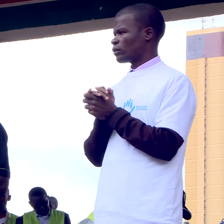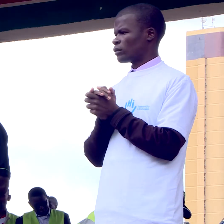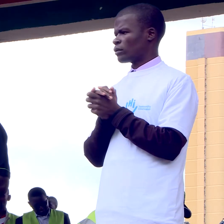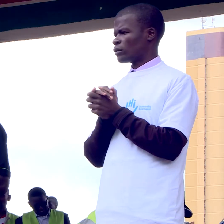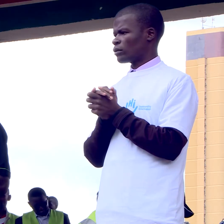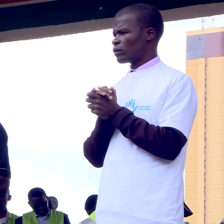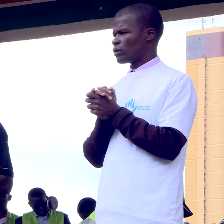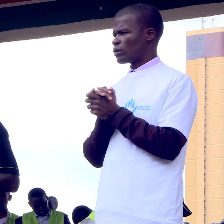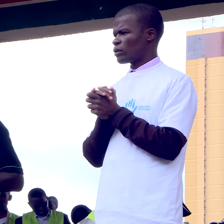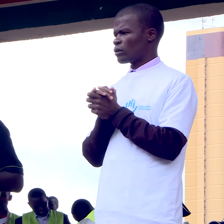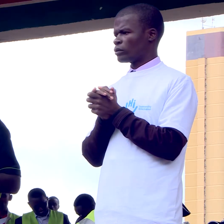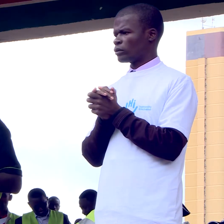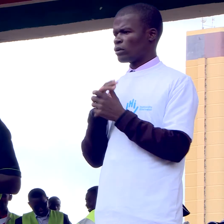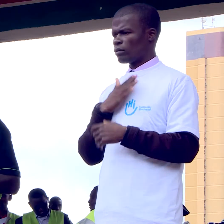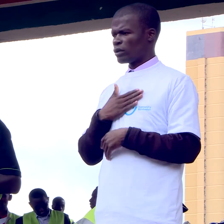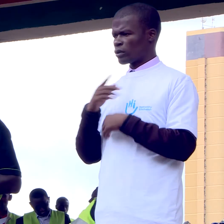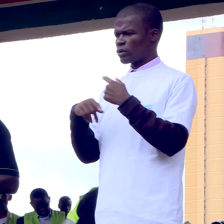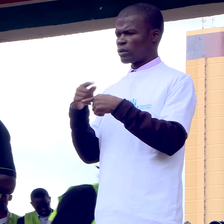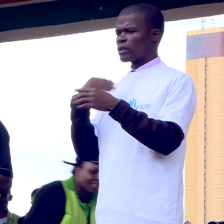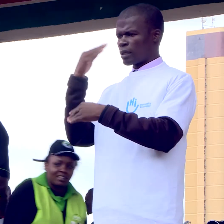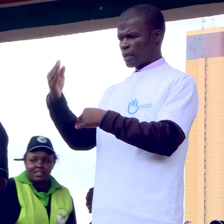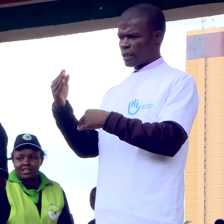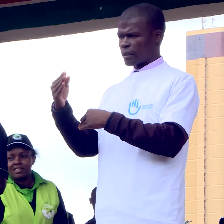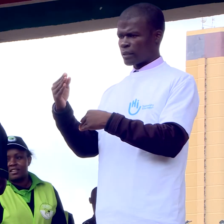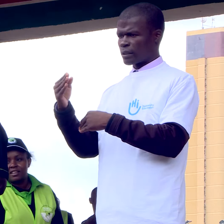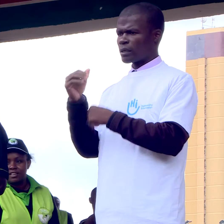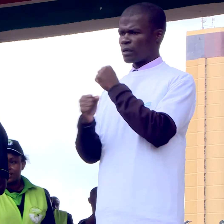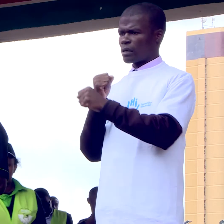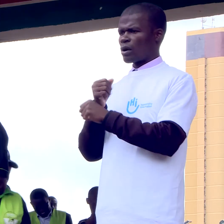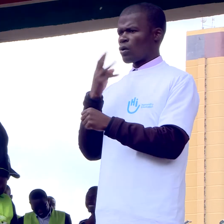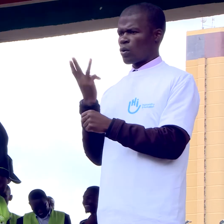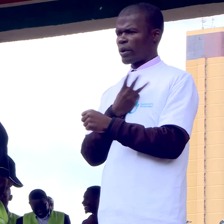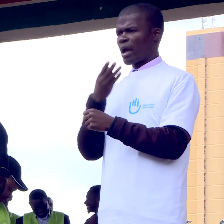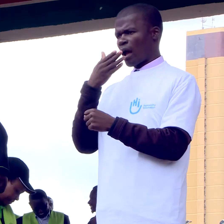And please continue so that next year we even have a better event than what we have today.